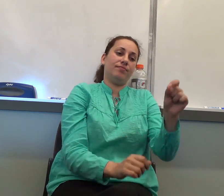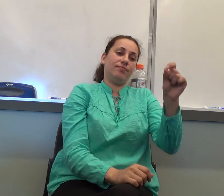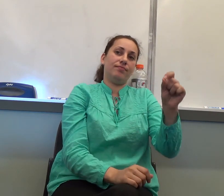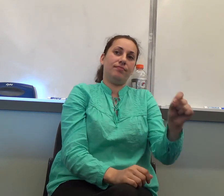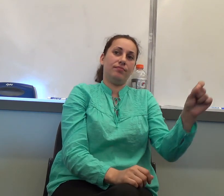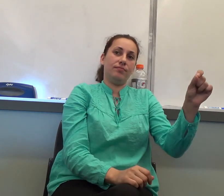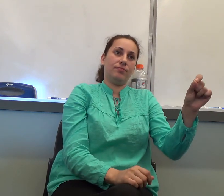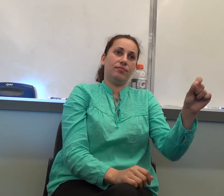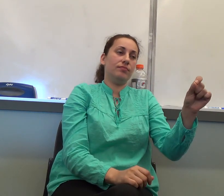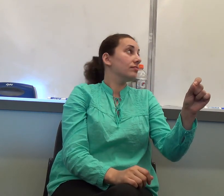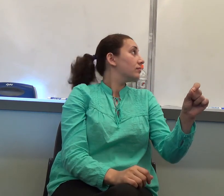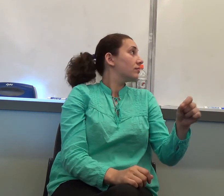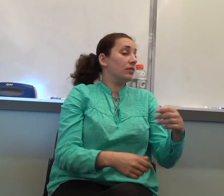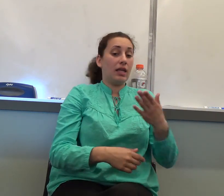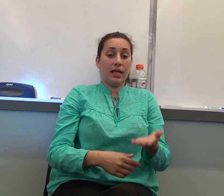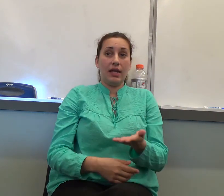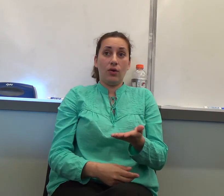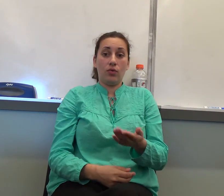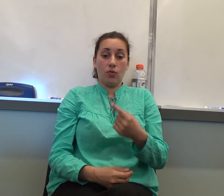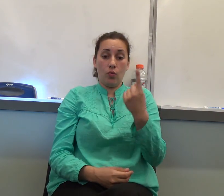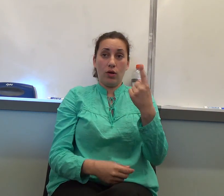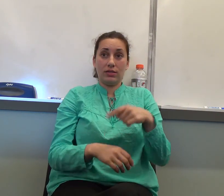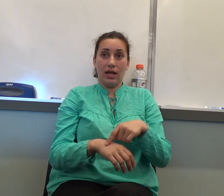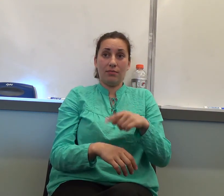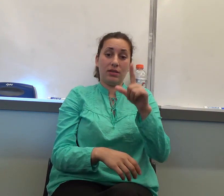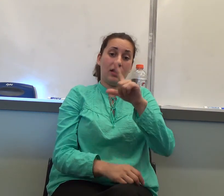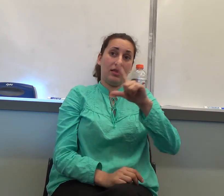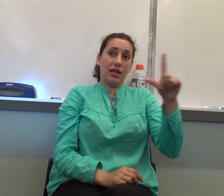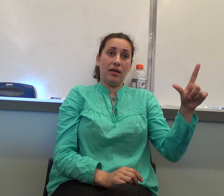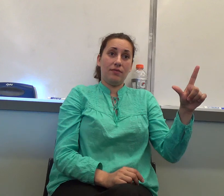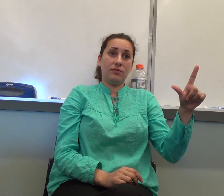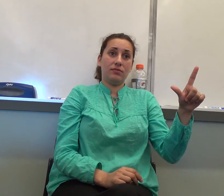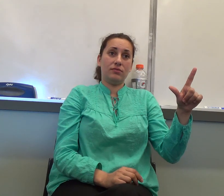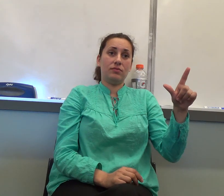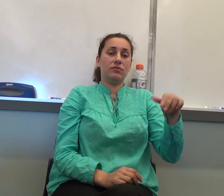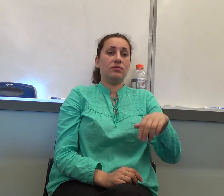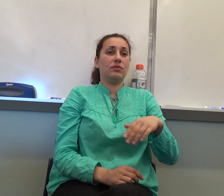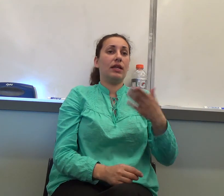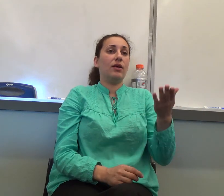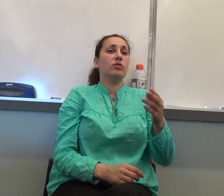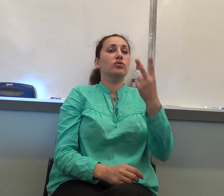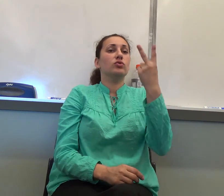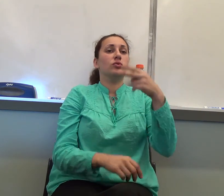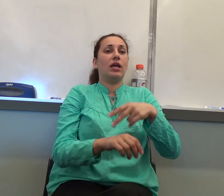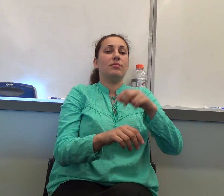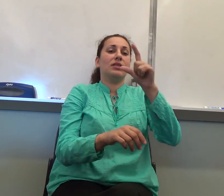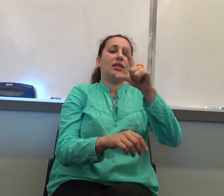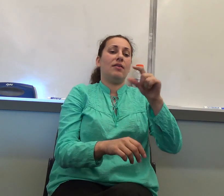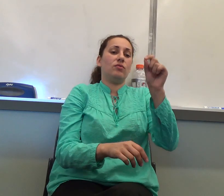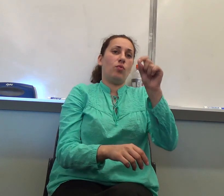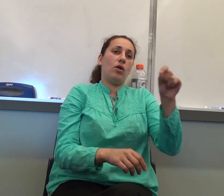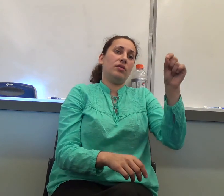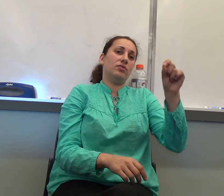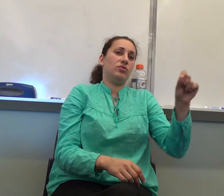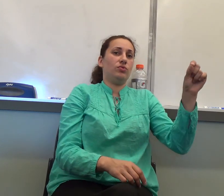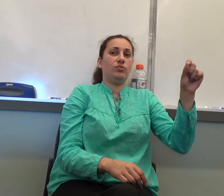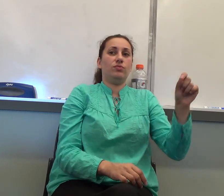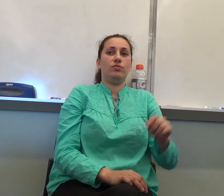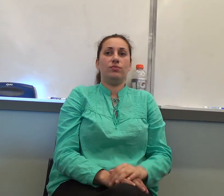to the left, like that. Here it got shifted 2 to the left. And this, I think, is what Savannah was talking about, and that is, you just count